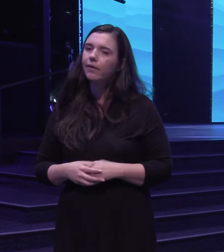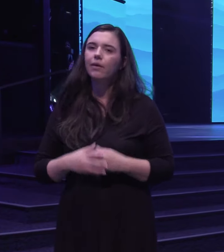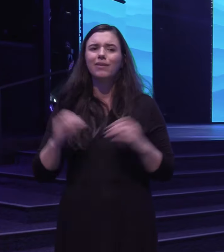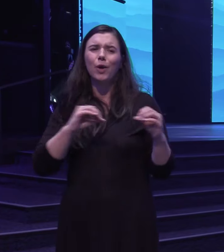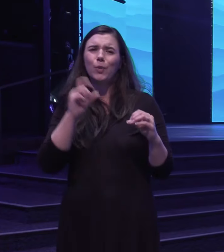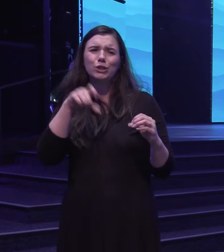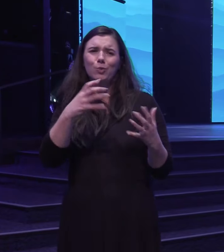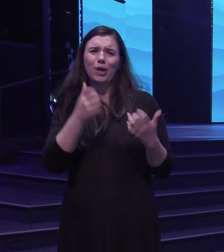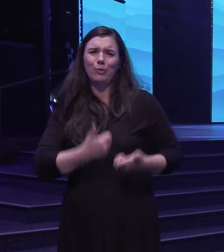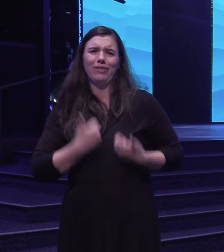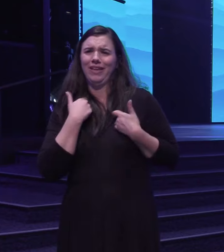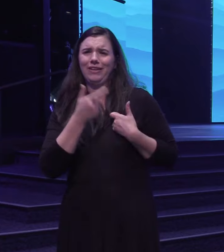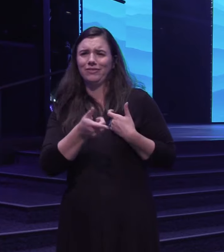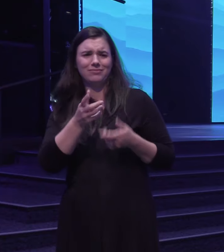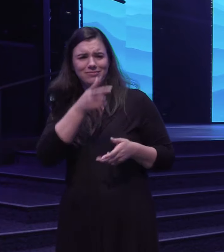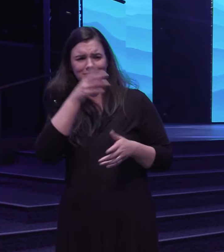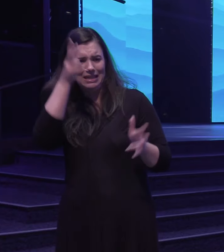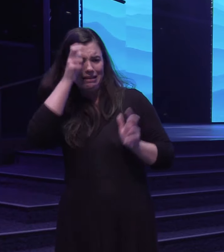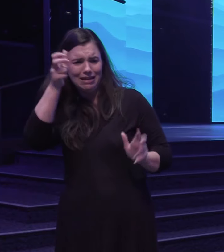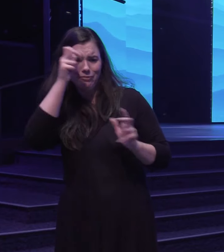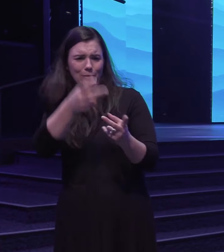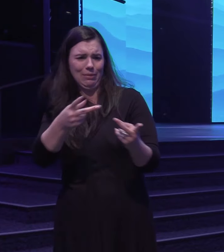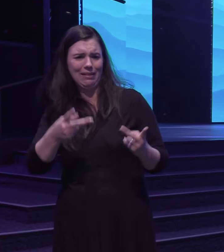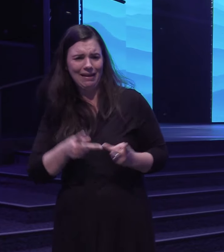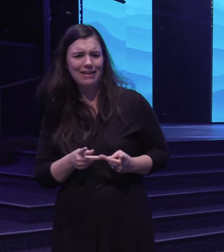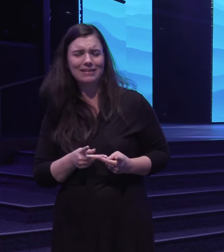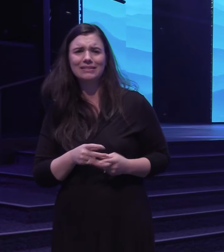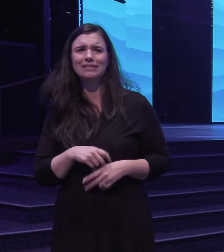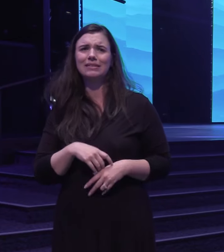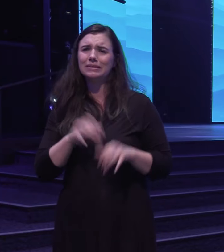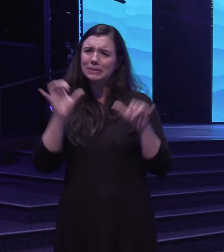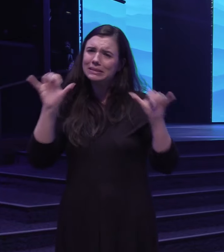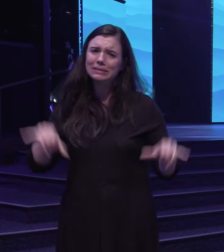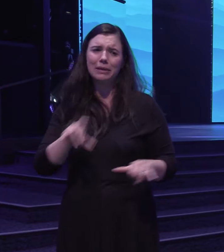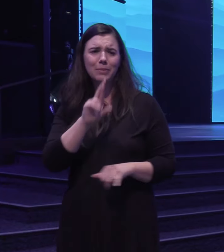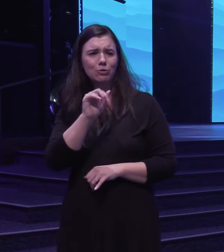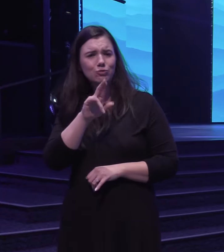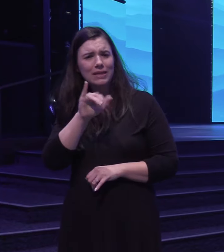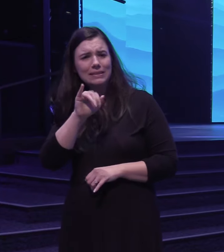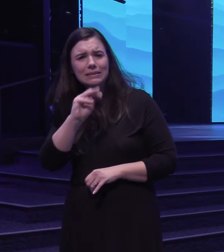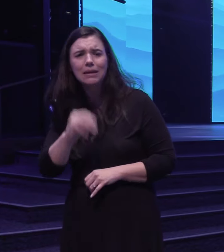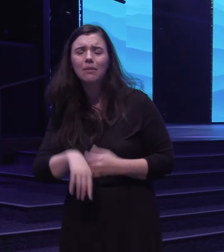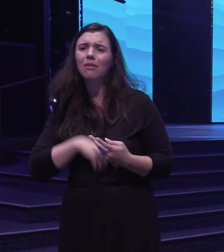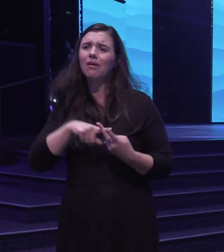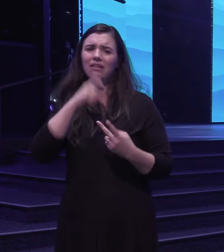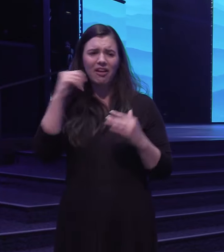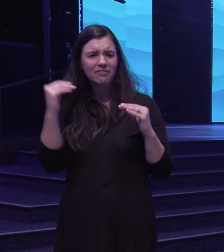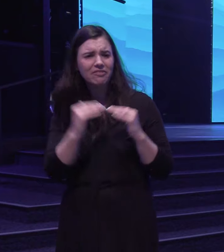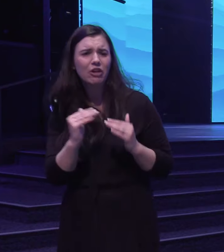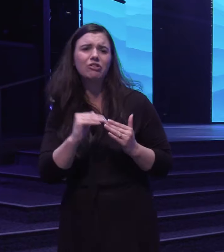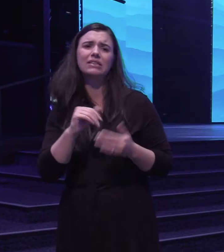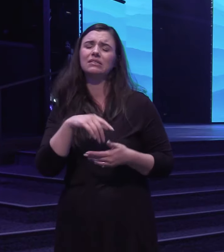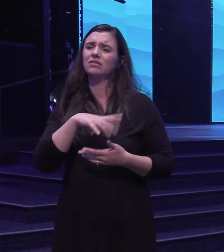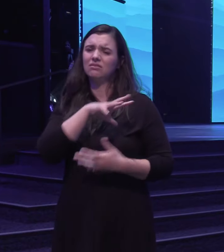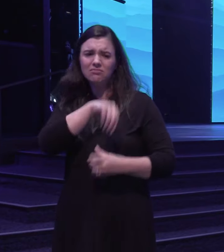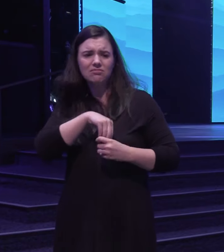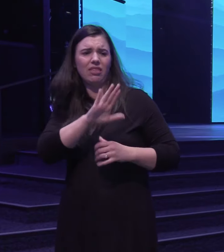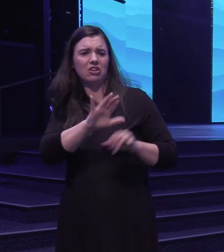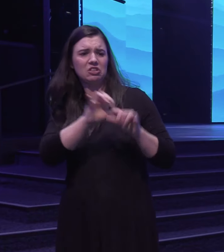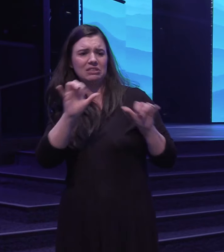No one should want to live in such an evil place with systemic racism and unfairness built into